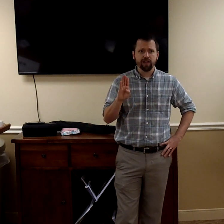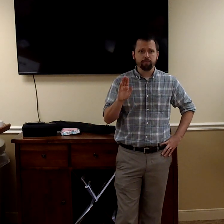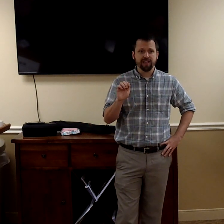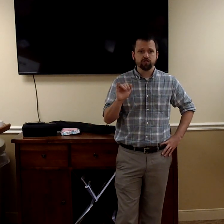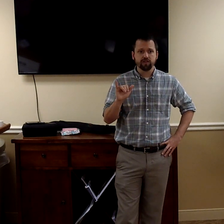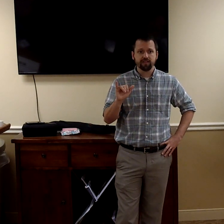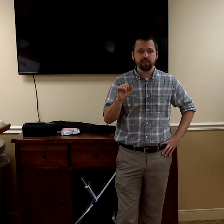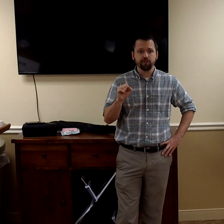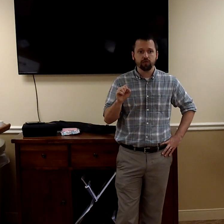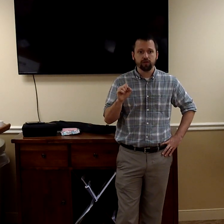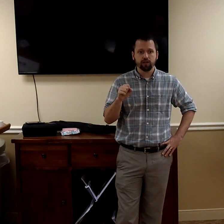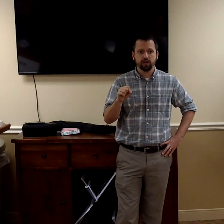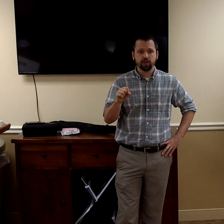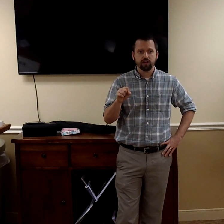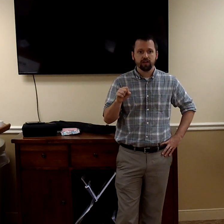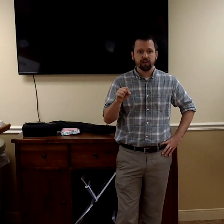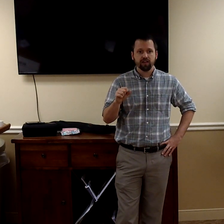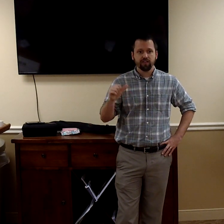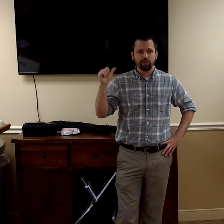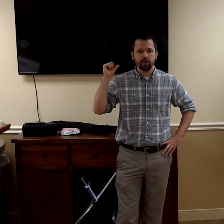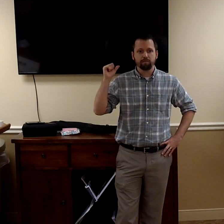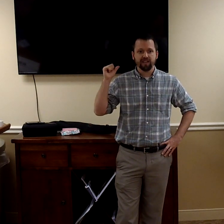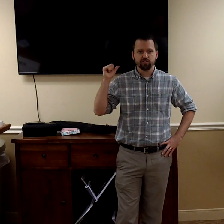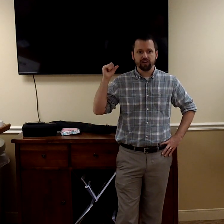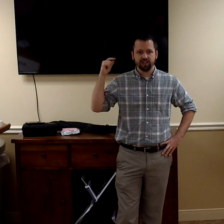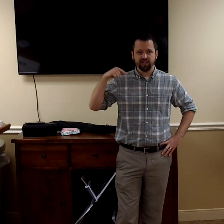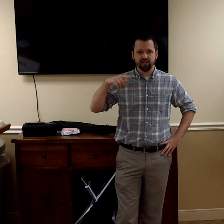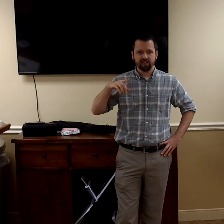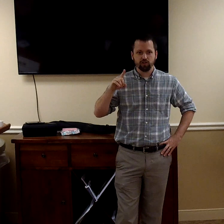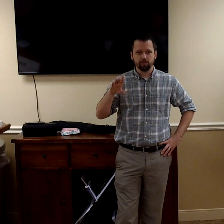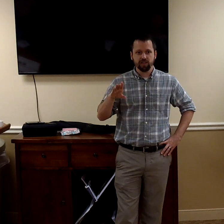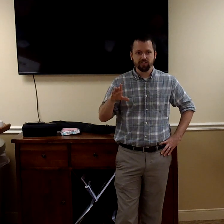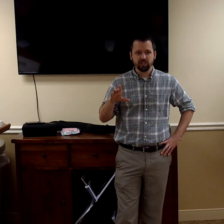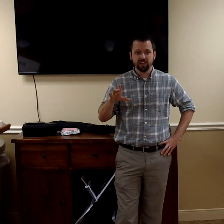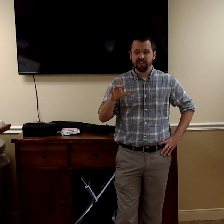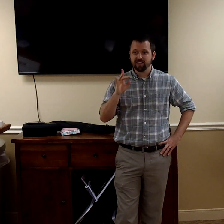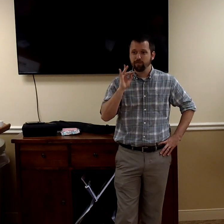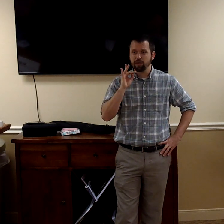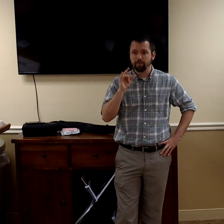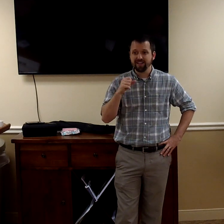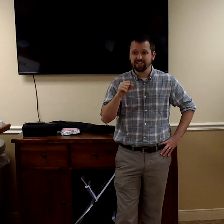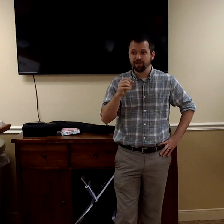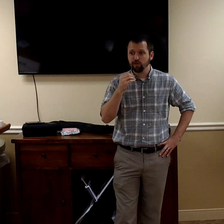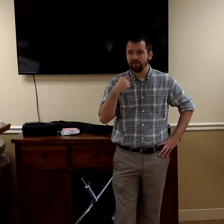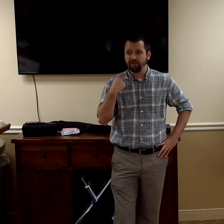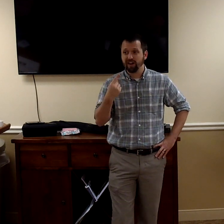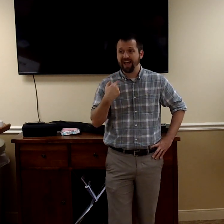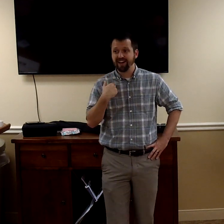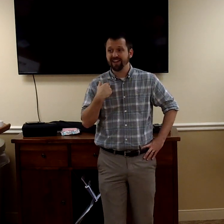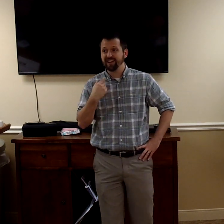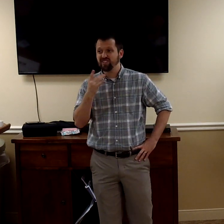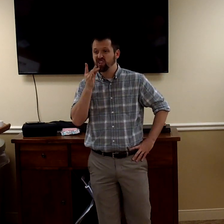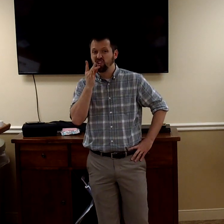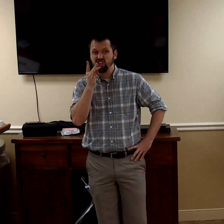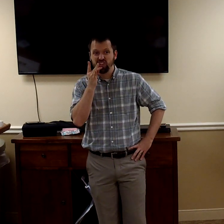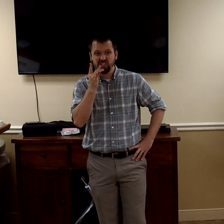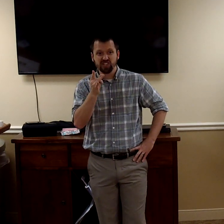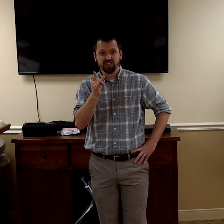had Bay Street seafood. It's over on Bay Street, like here in Daytona Beach. It's some of the best seafood I've ever had. Okay, well, where is Bay